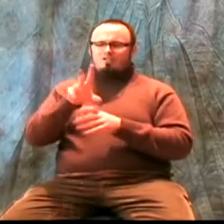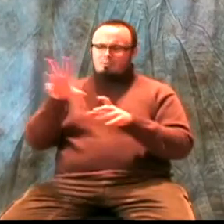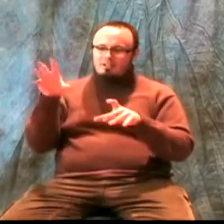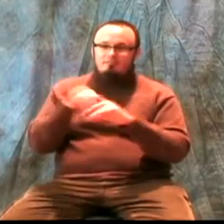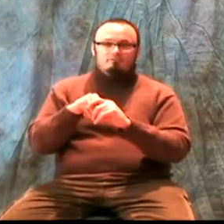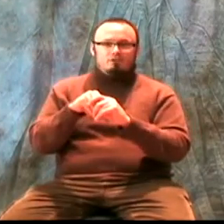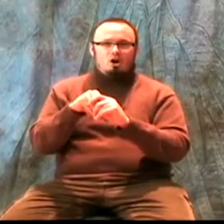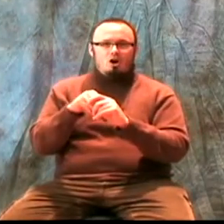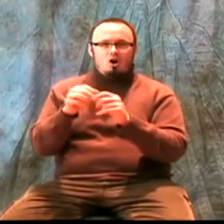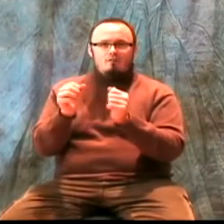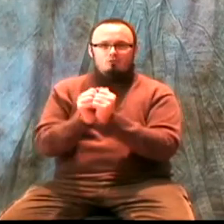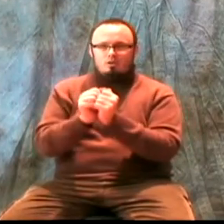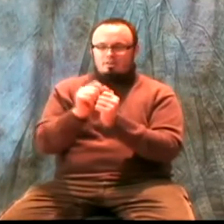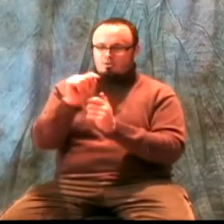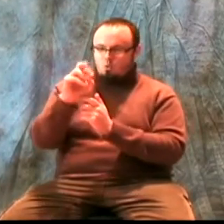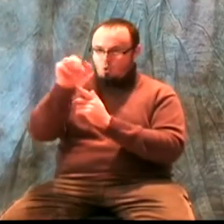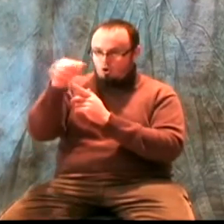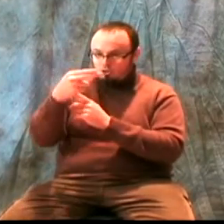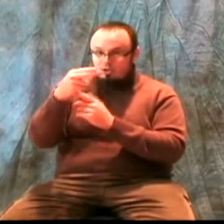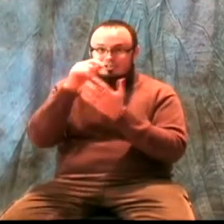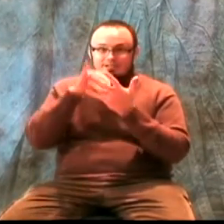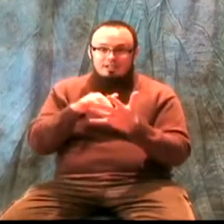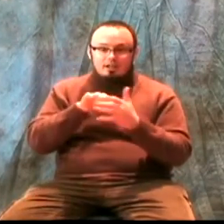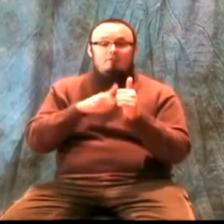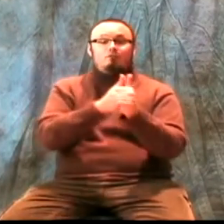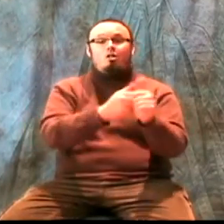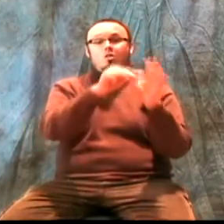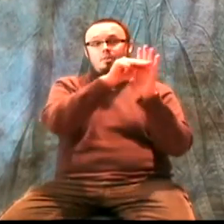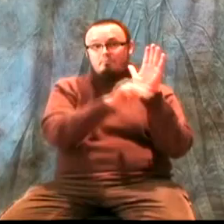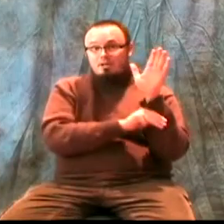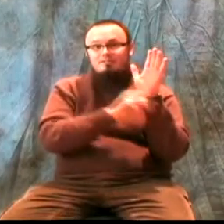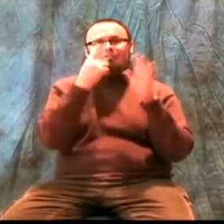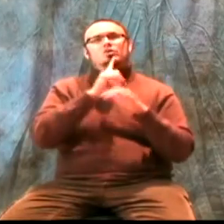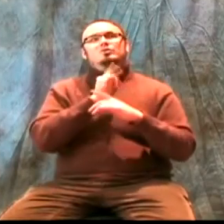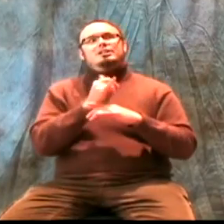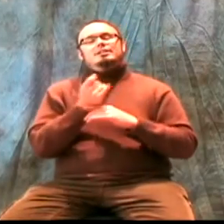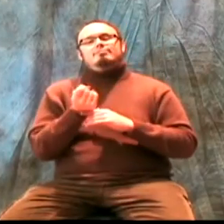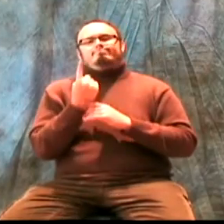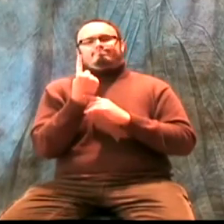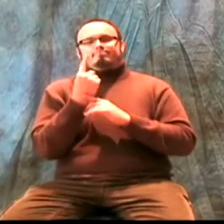involved in some way with Torah study and mitzvah observance in order to really ever know Kabbalah.